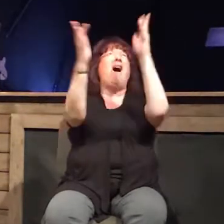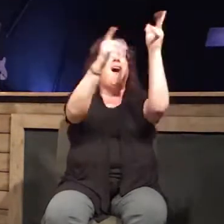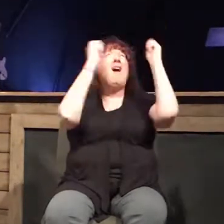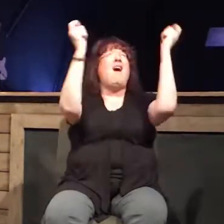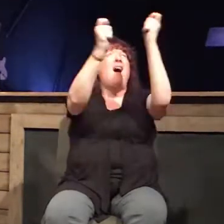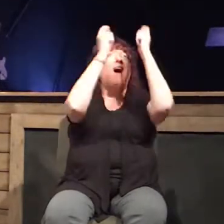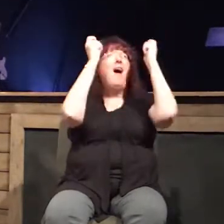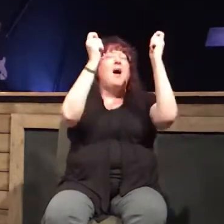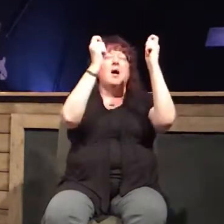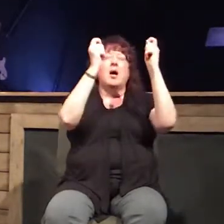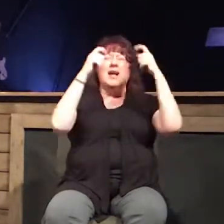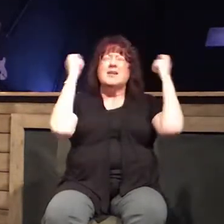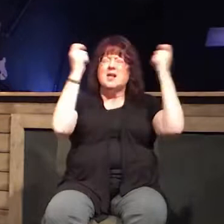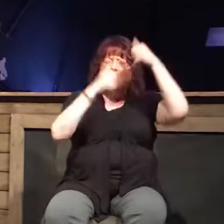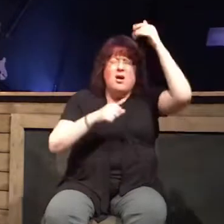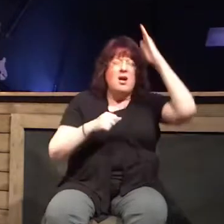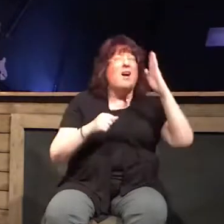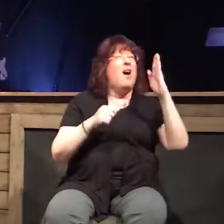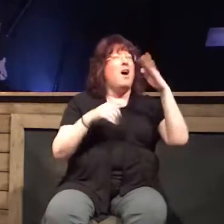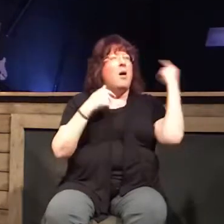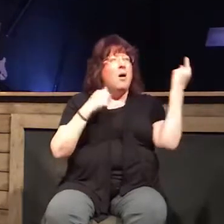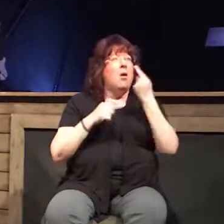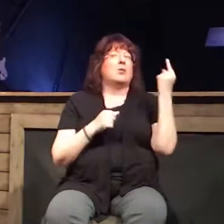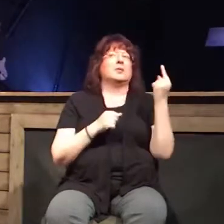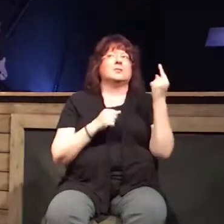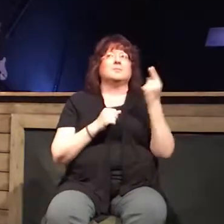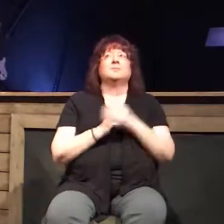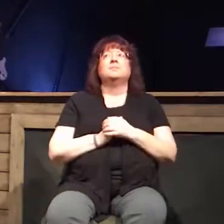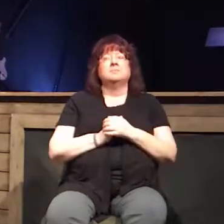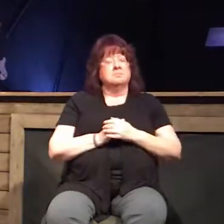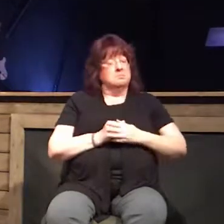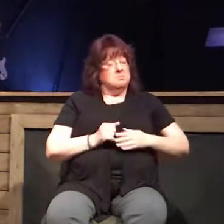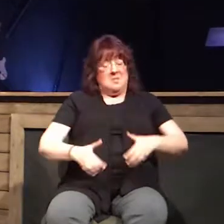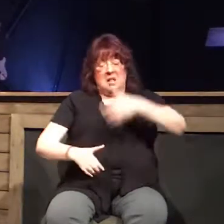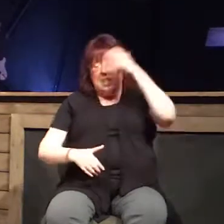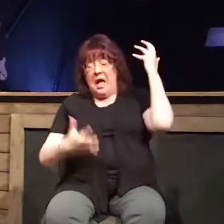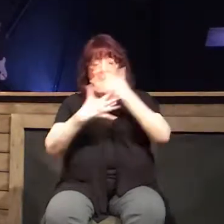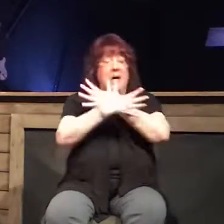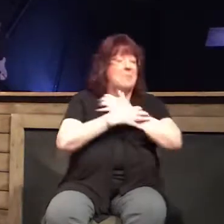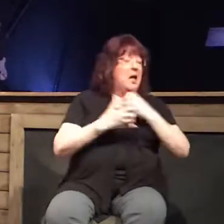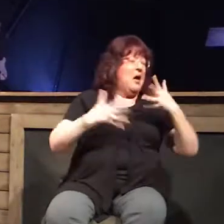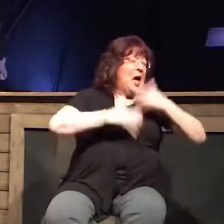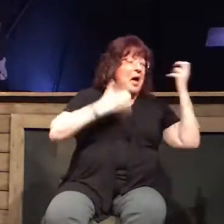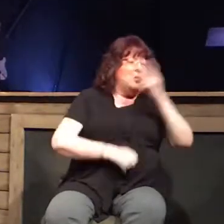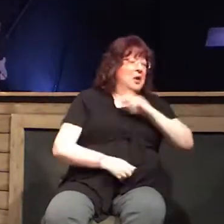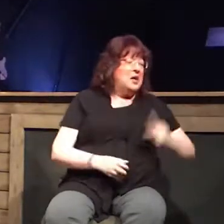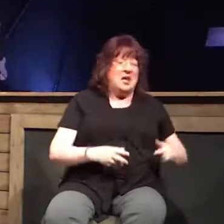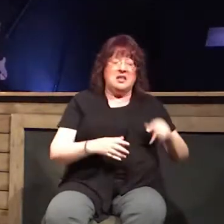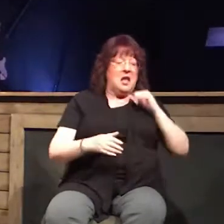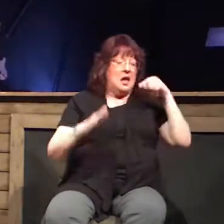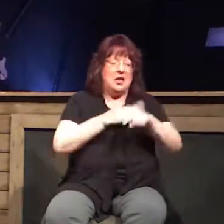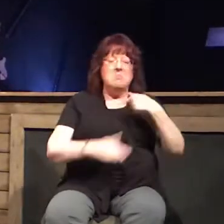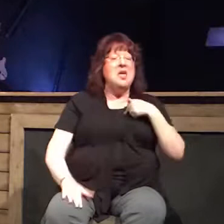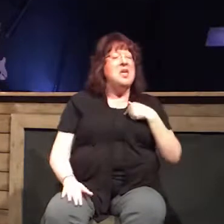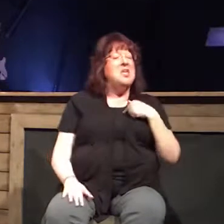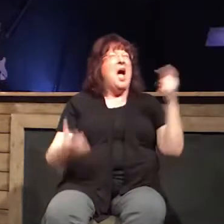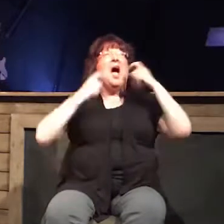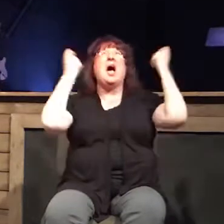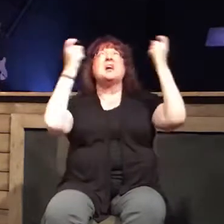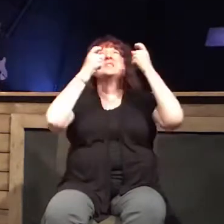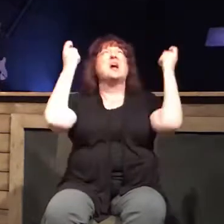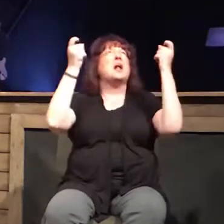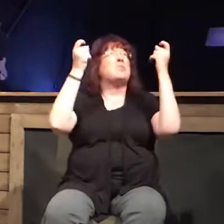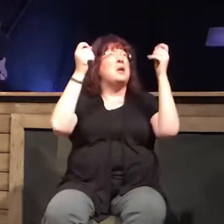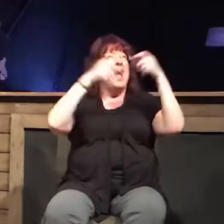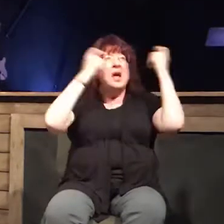celebrate. He's like, I will celebrate God at all times. Whether lion, bear, and angry king going to take my life, I will celebrate,